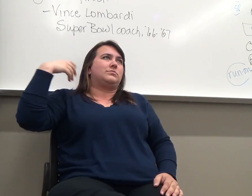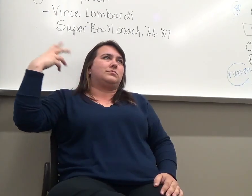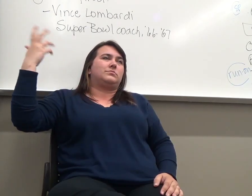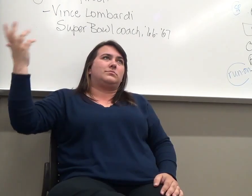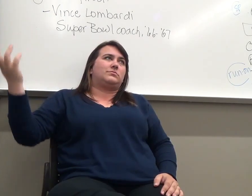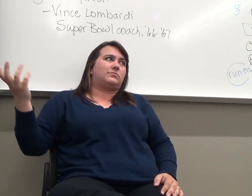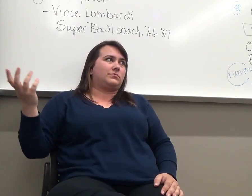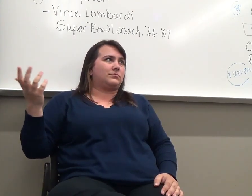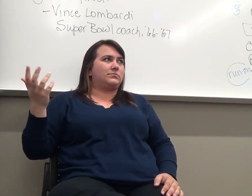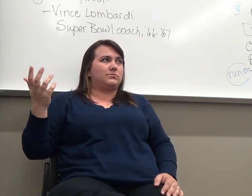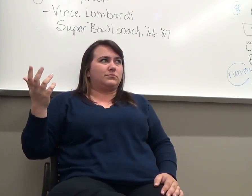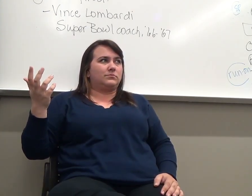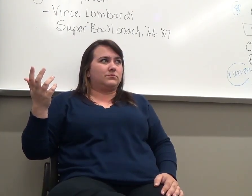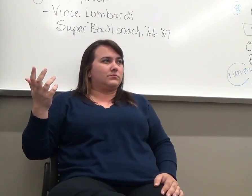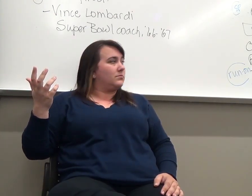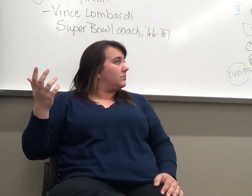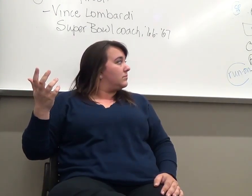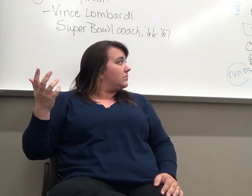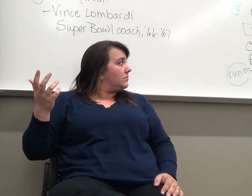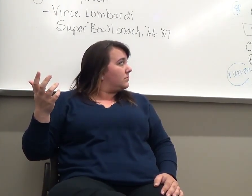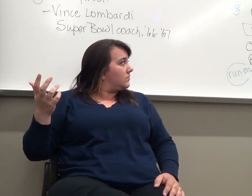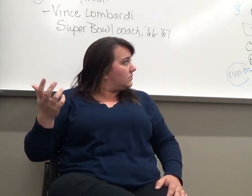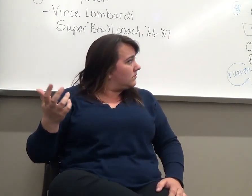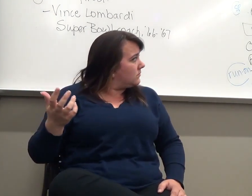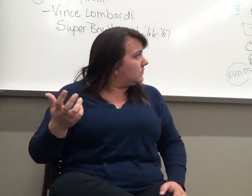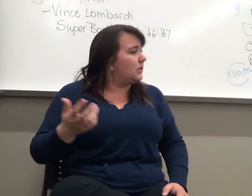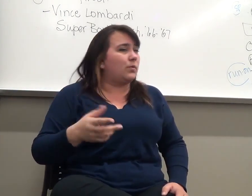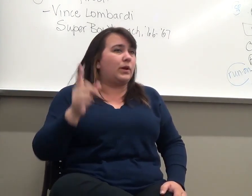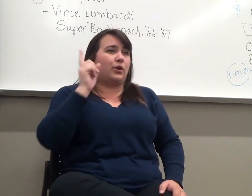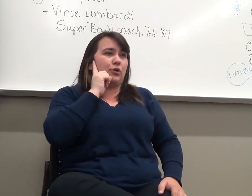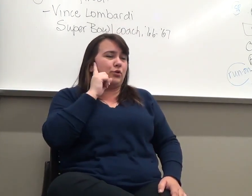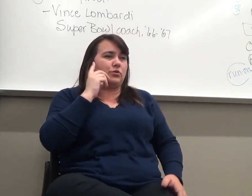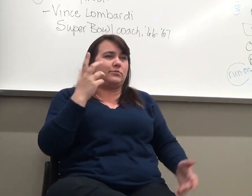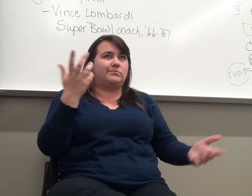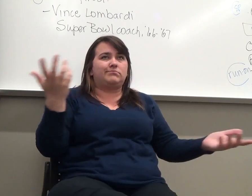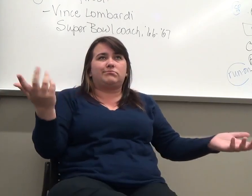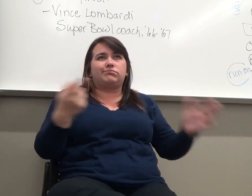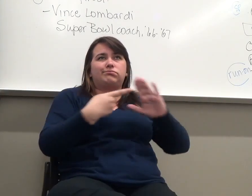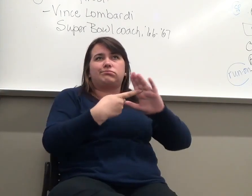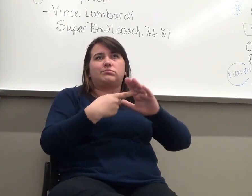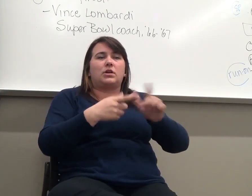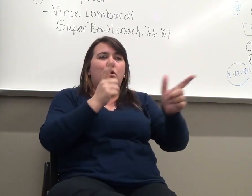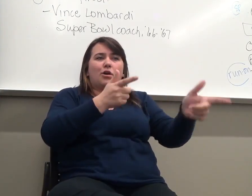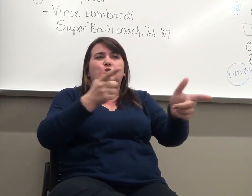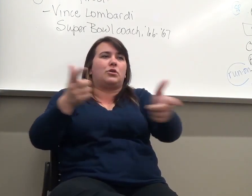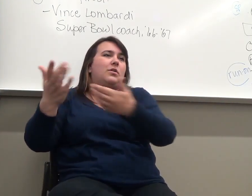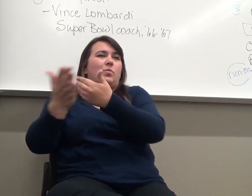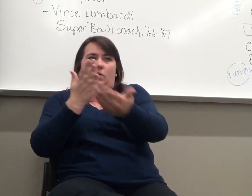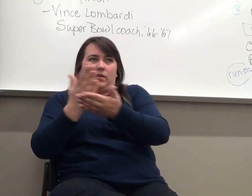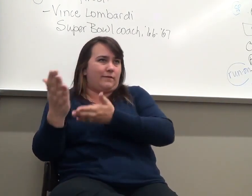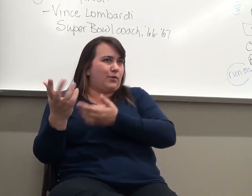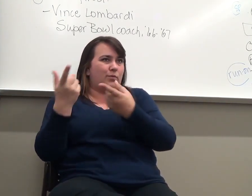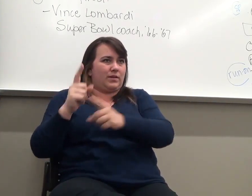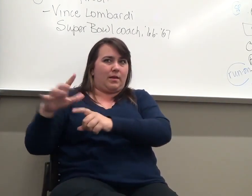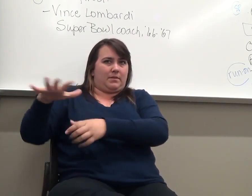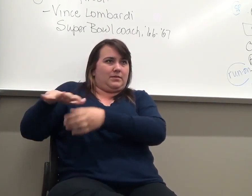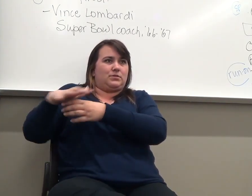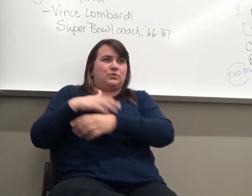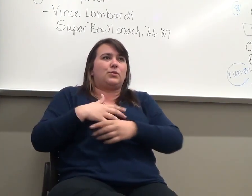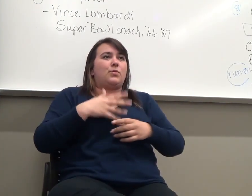academic event in a sense, so you can kind of work with those. That it doesn't have to be exactly that. Good. Yeah,